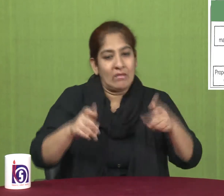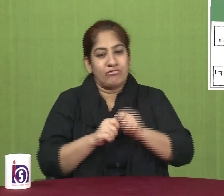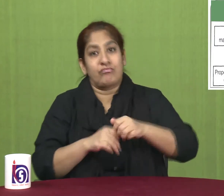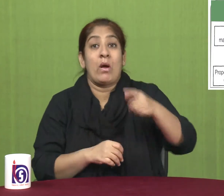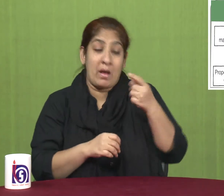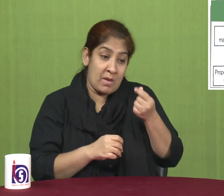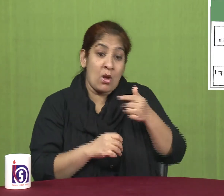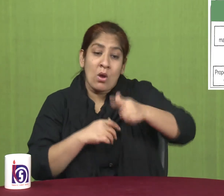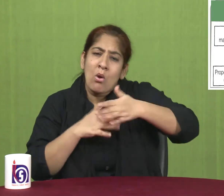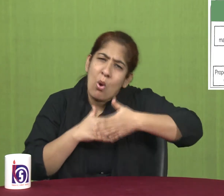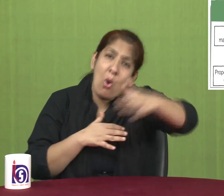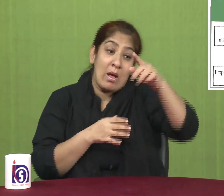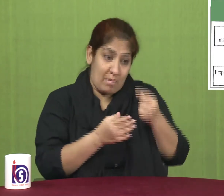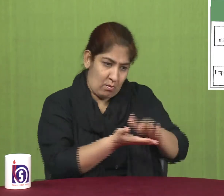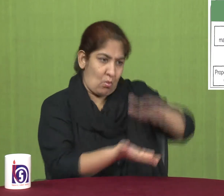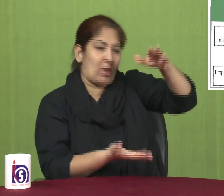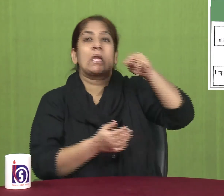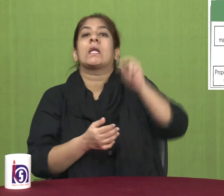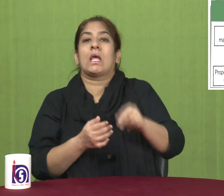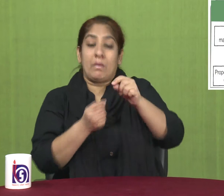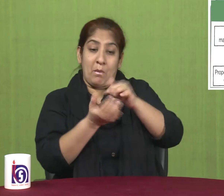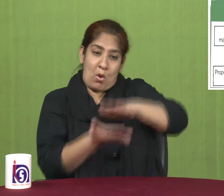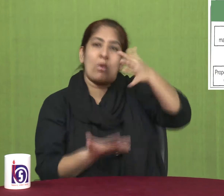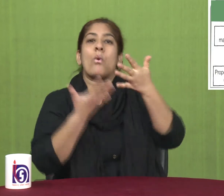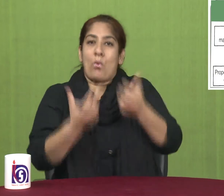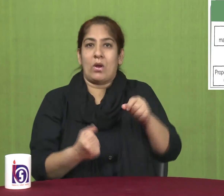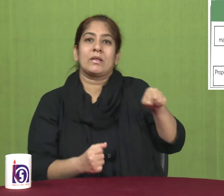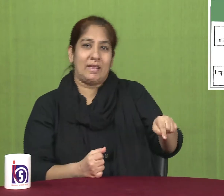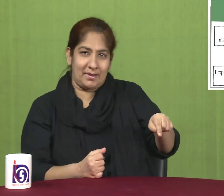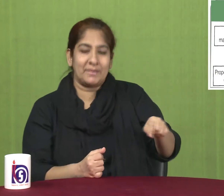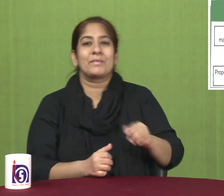requirement which you should have for your work.